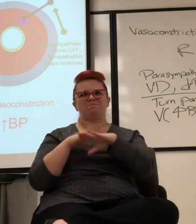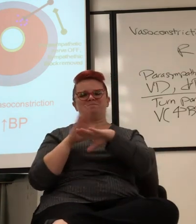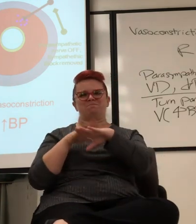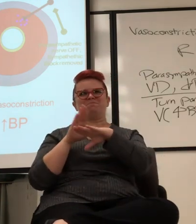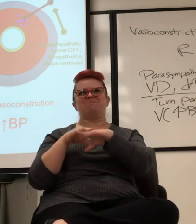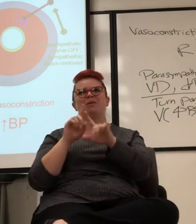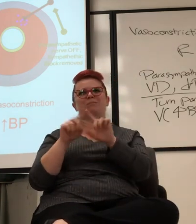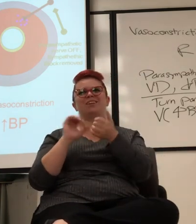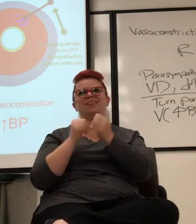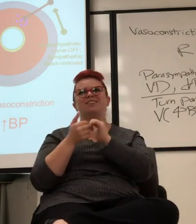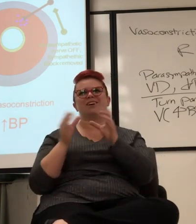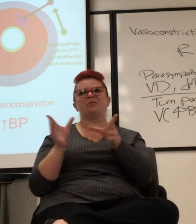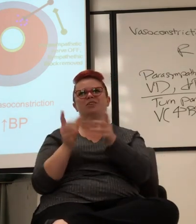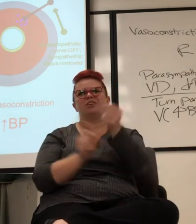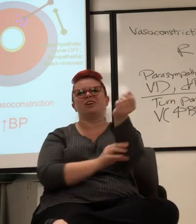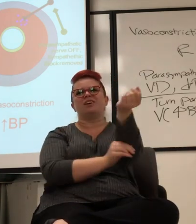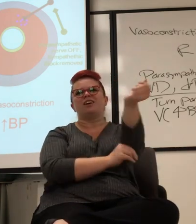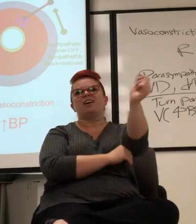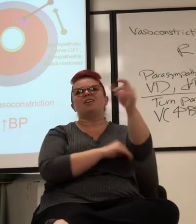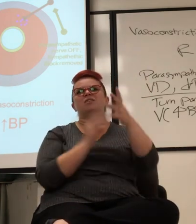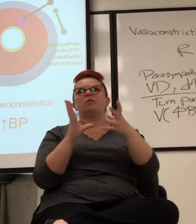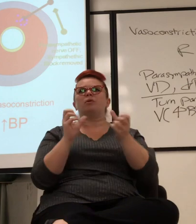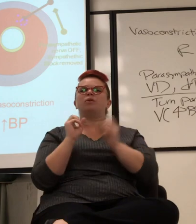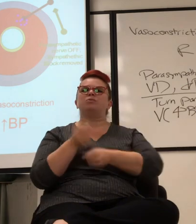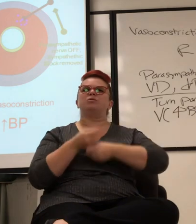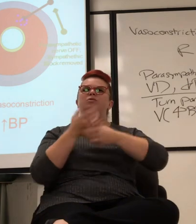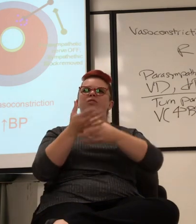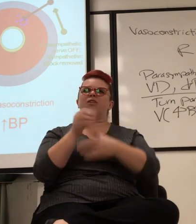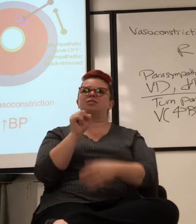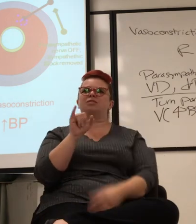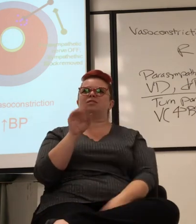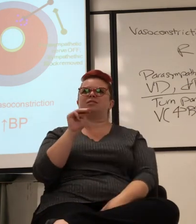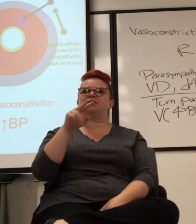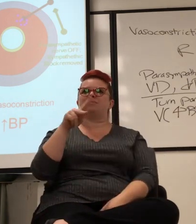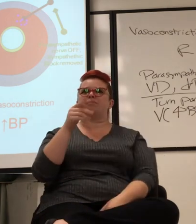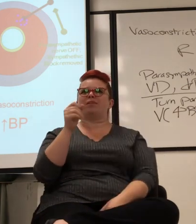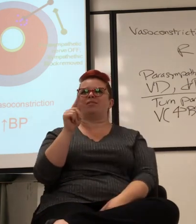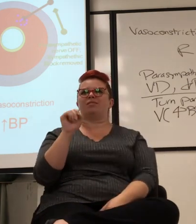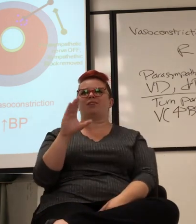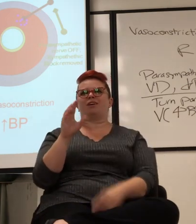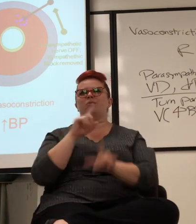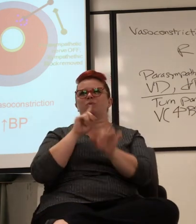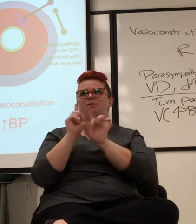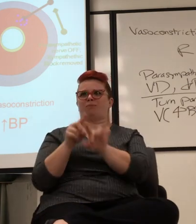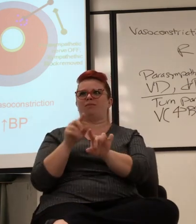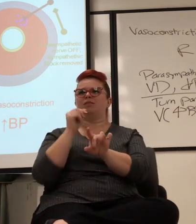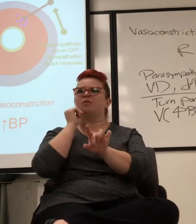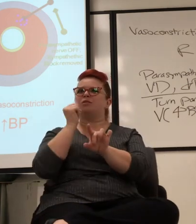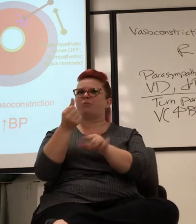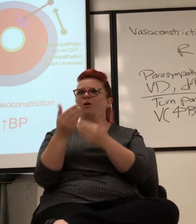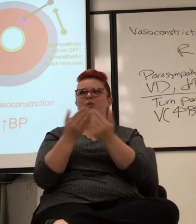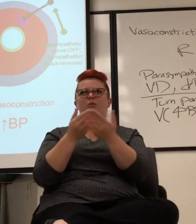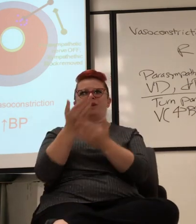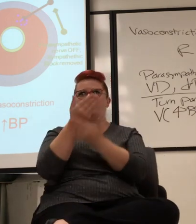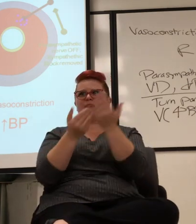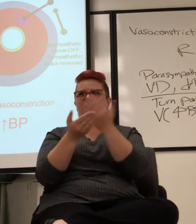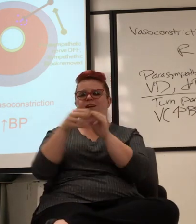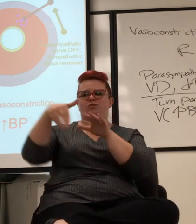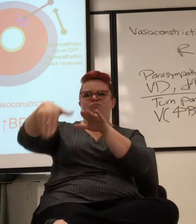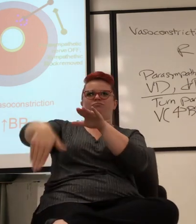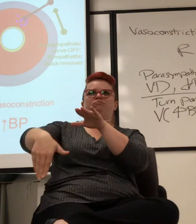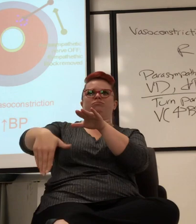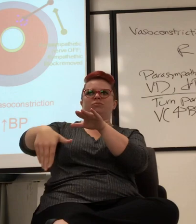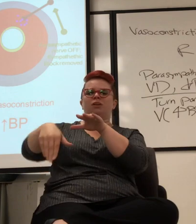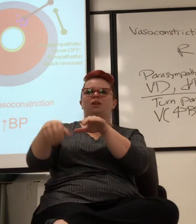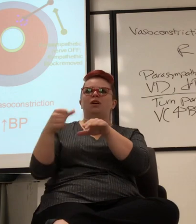But that's how we do this. We want to elicit a sympathetic response. So tomorrow, whatever hand is submerged, put